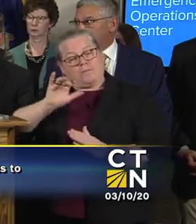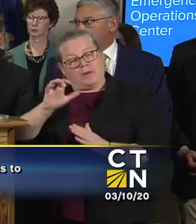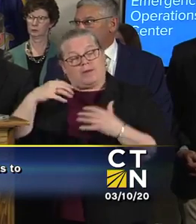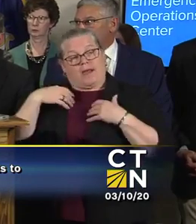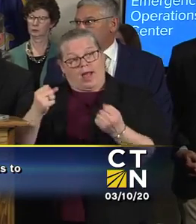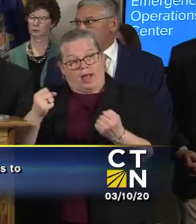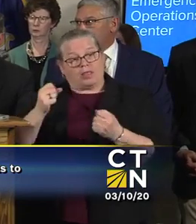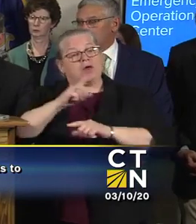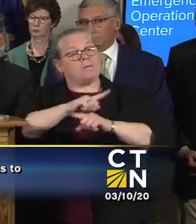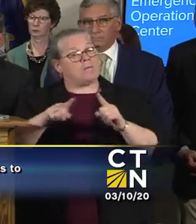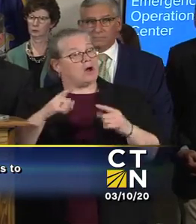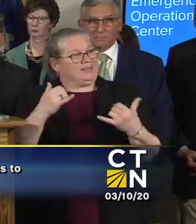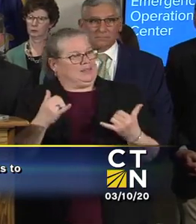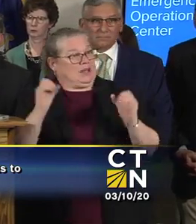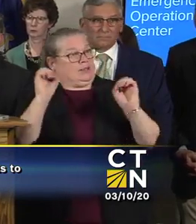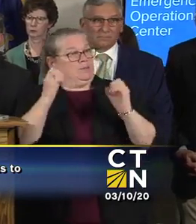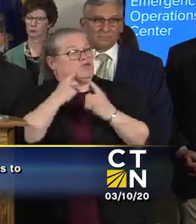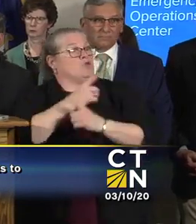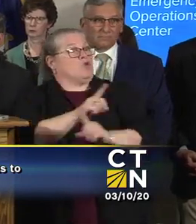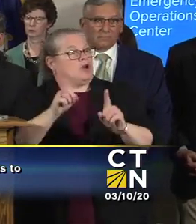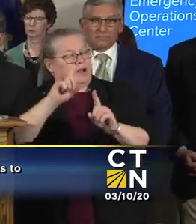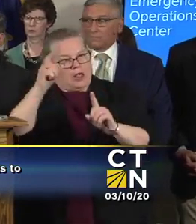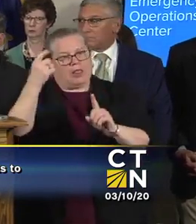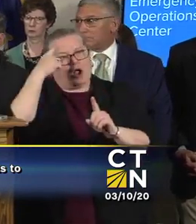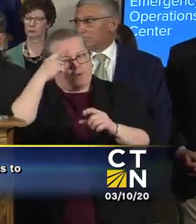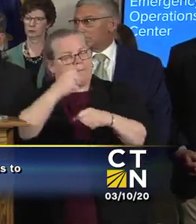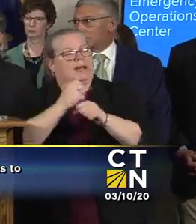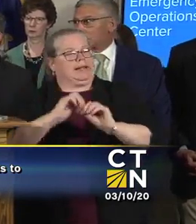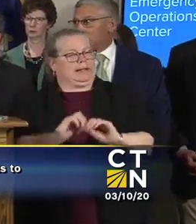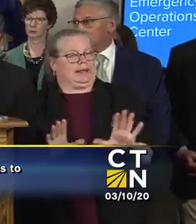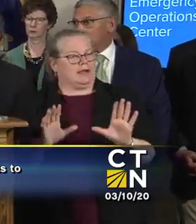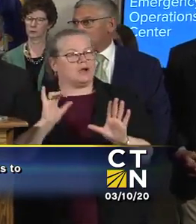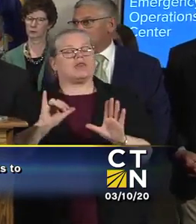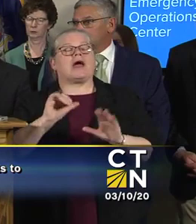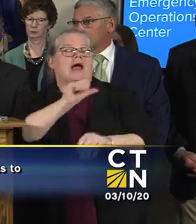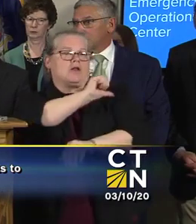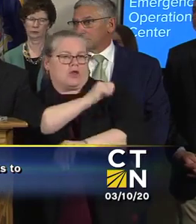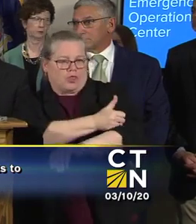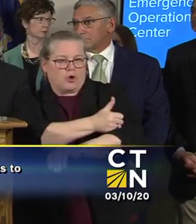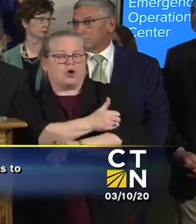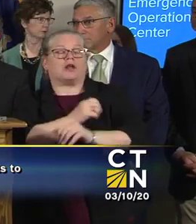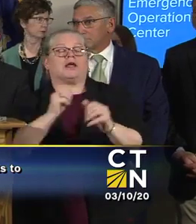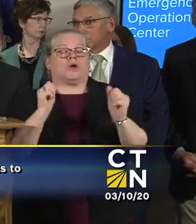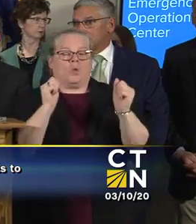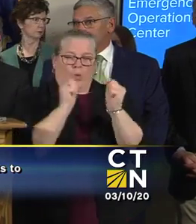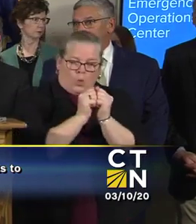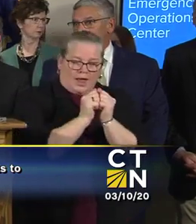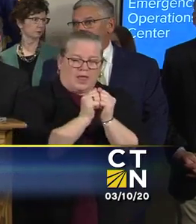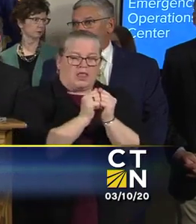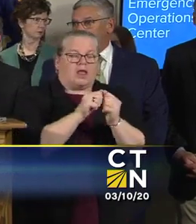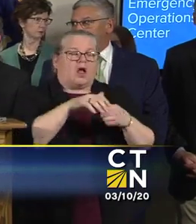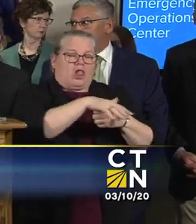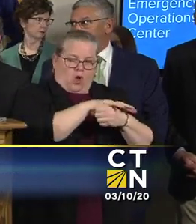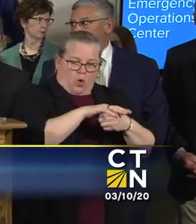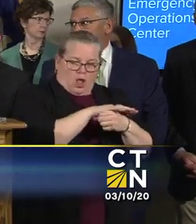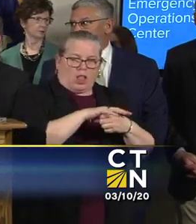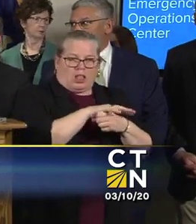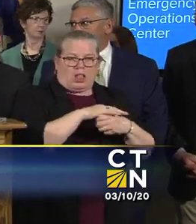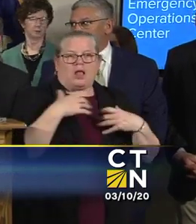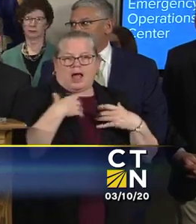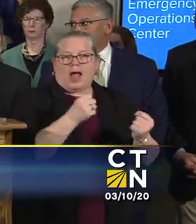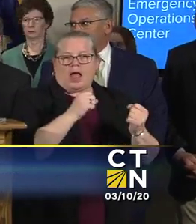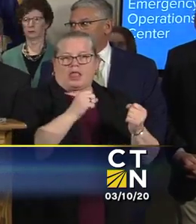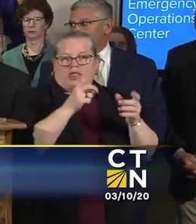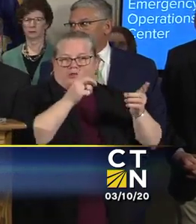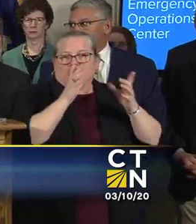my understanding, that that authority will be exercised in conjunction on a continuous basis with the local health director